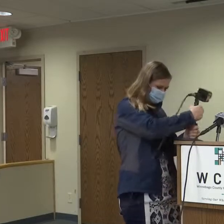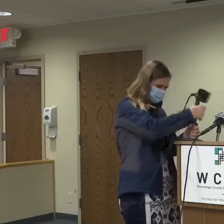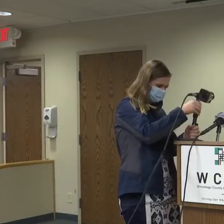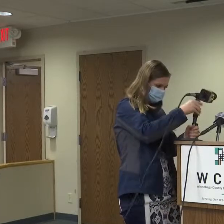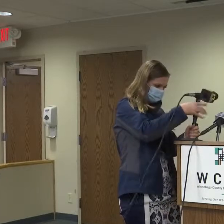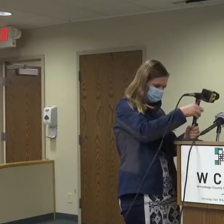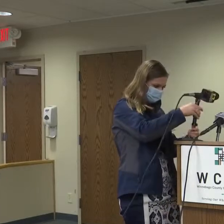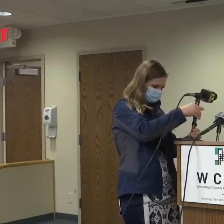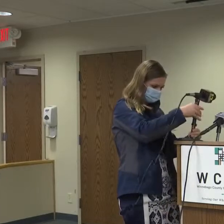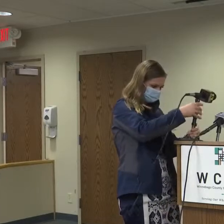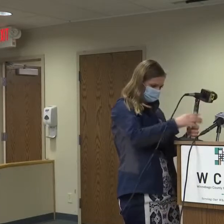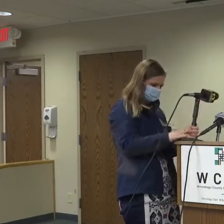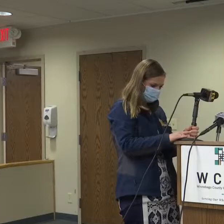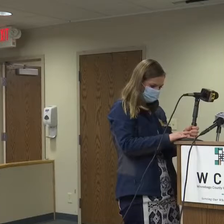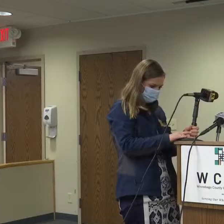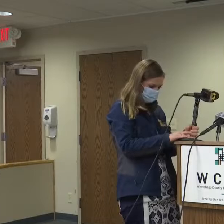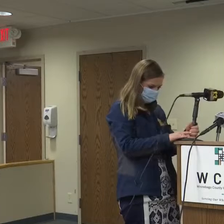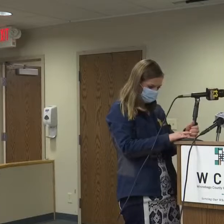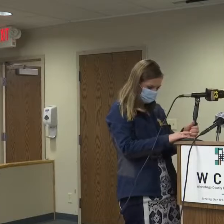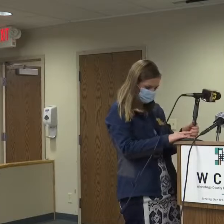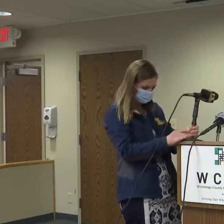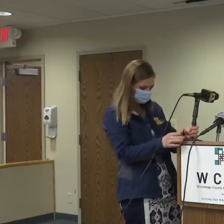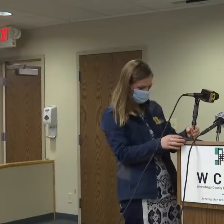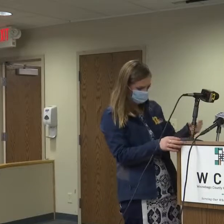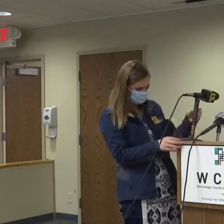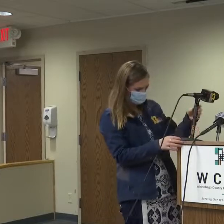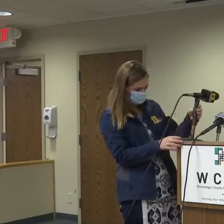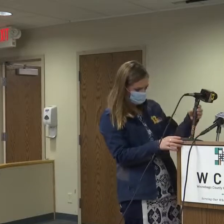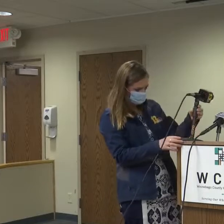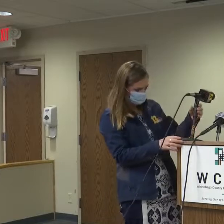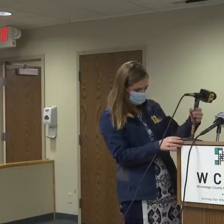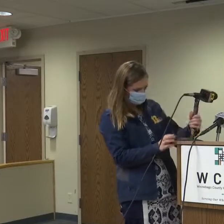it. Yeah.